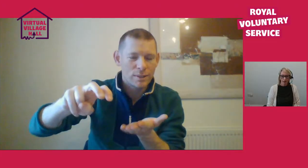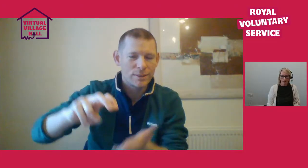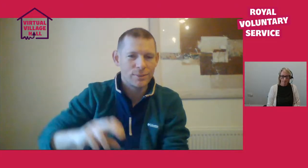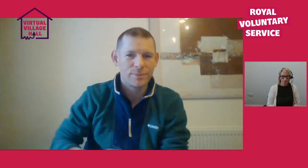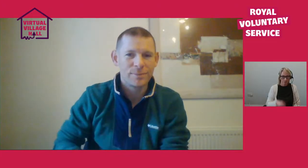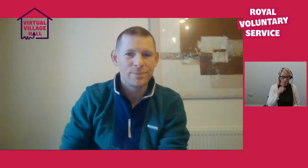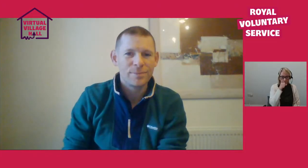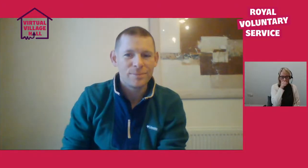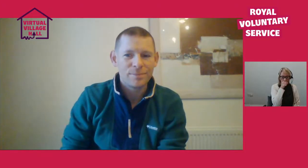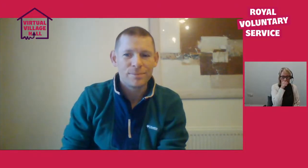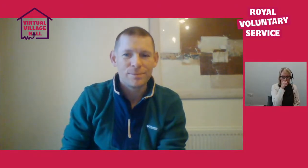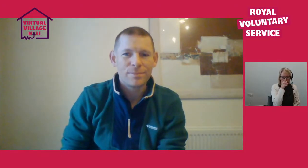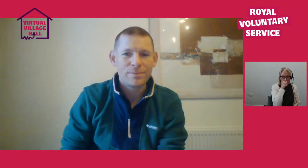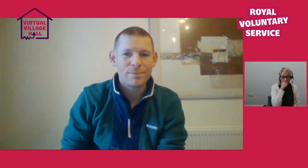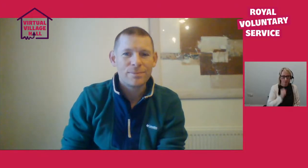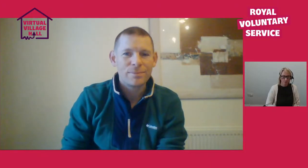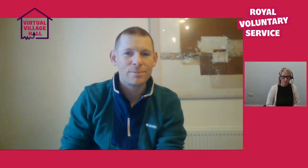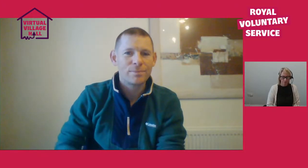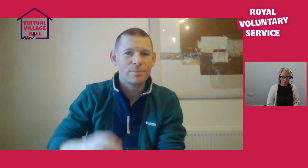Walking.